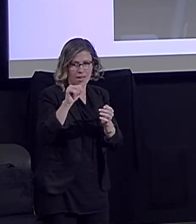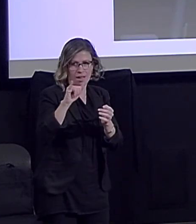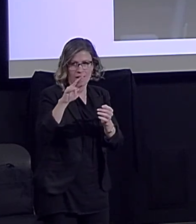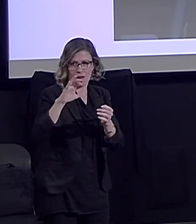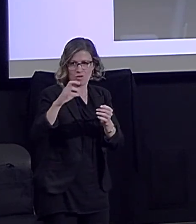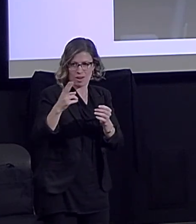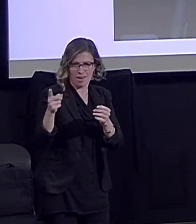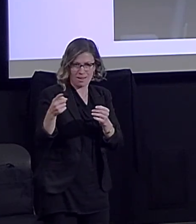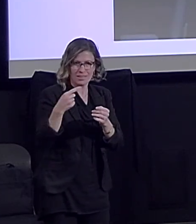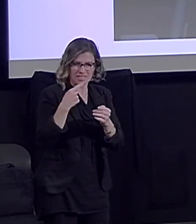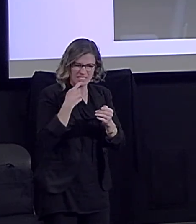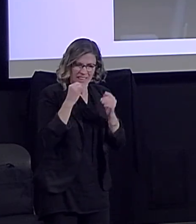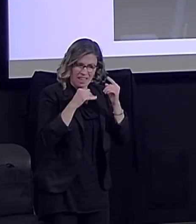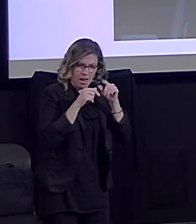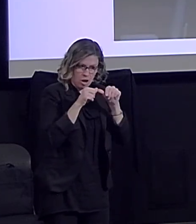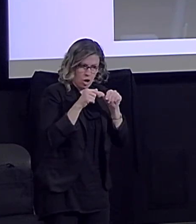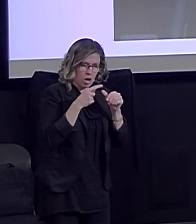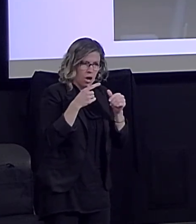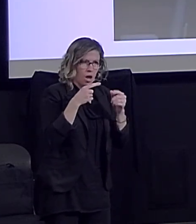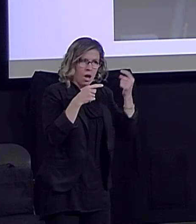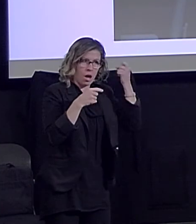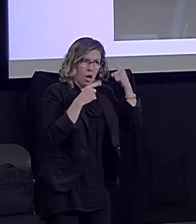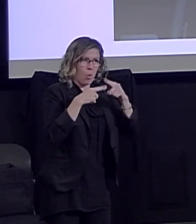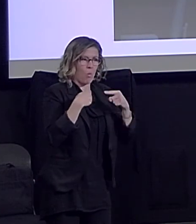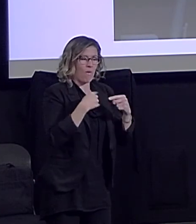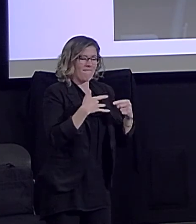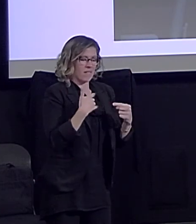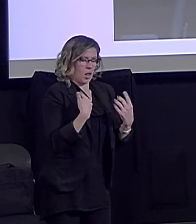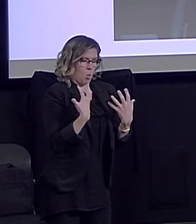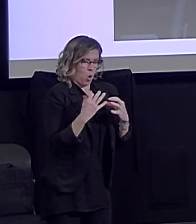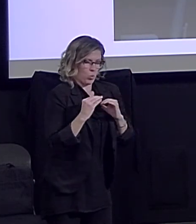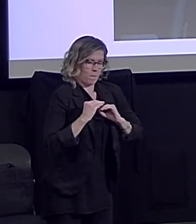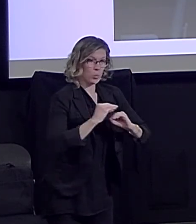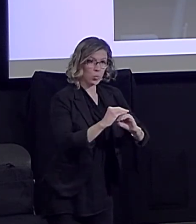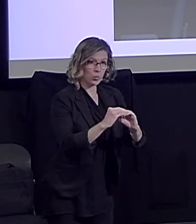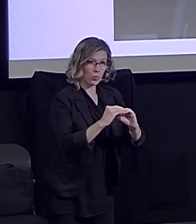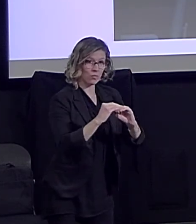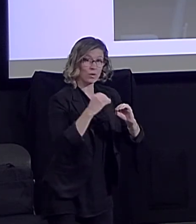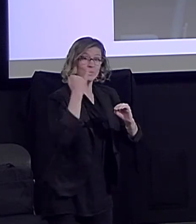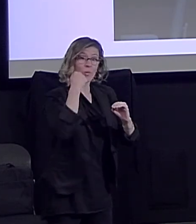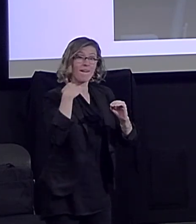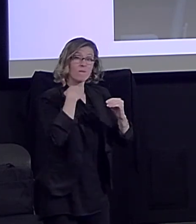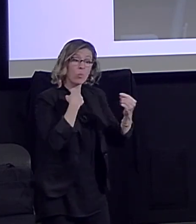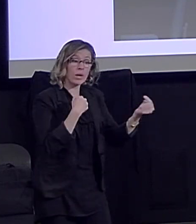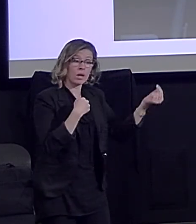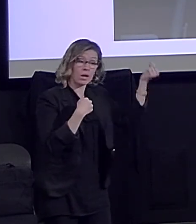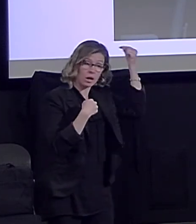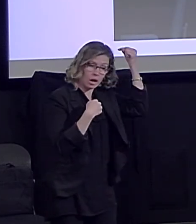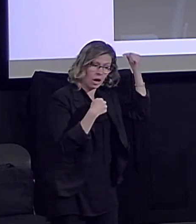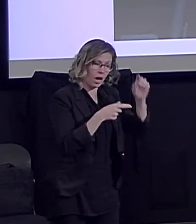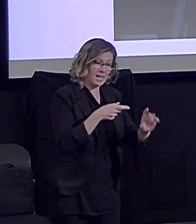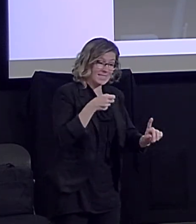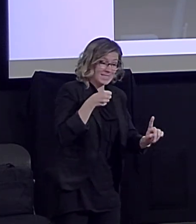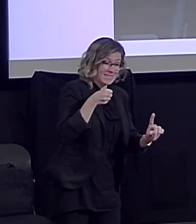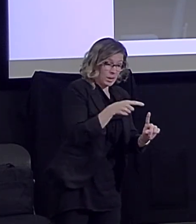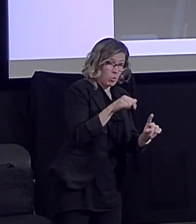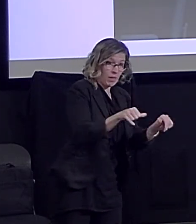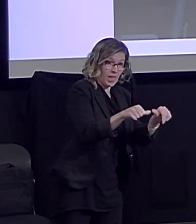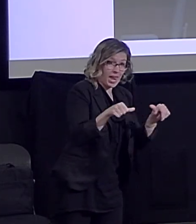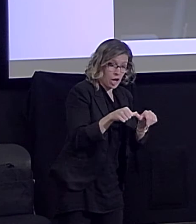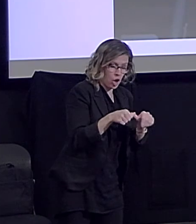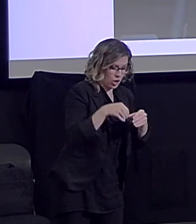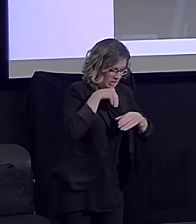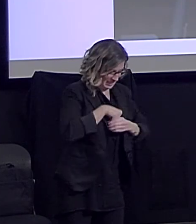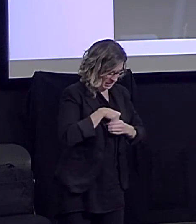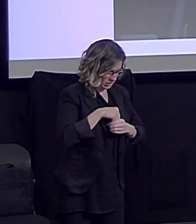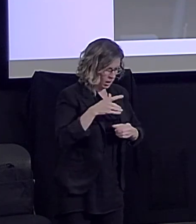an urge to move. So the stimulation of this area is an area which somehow gives you a stressful condition.